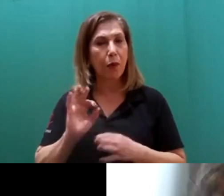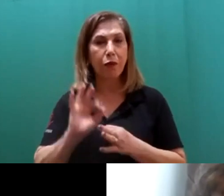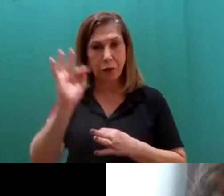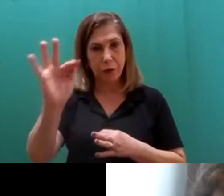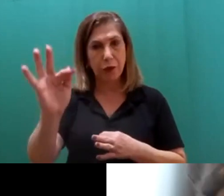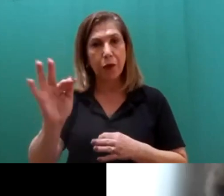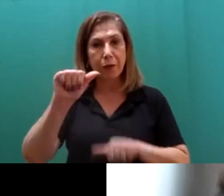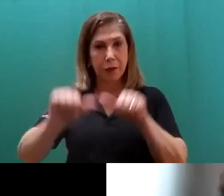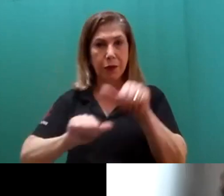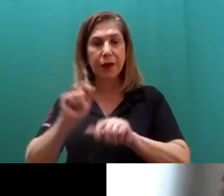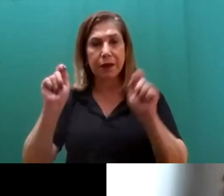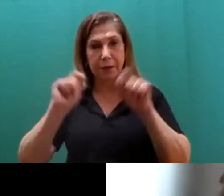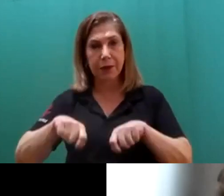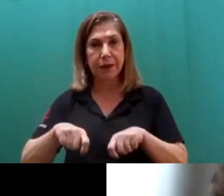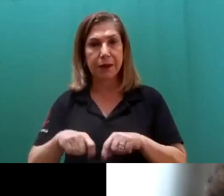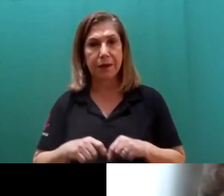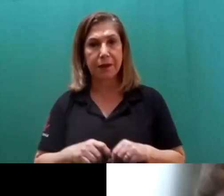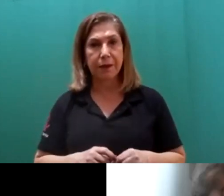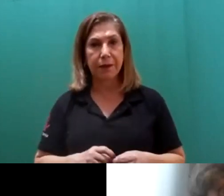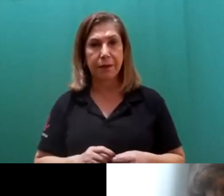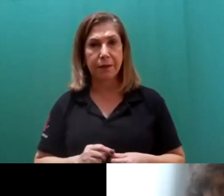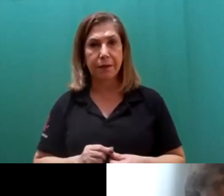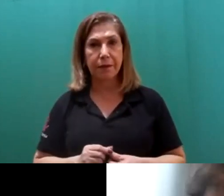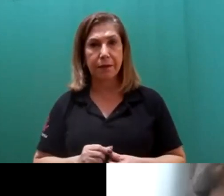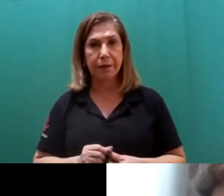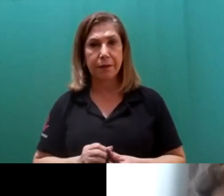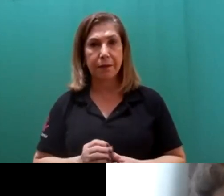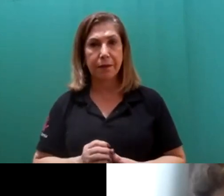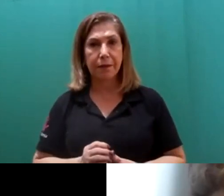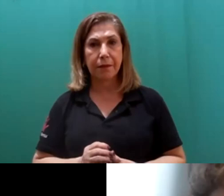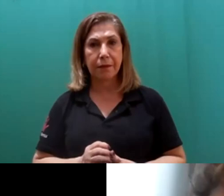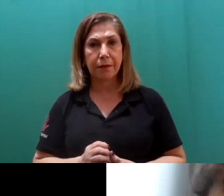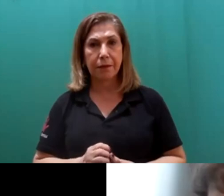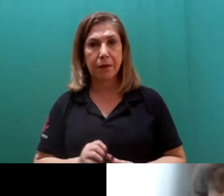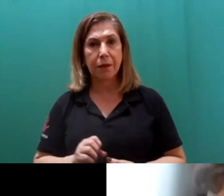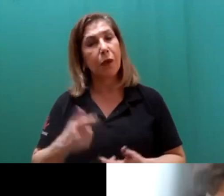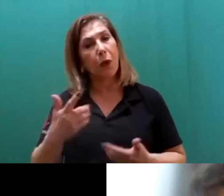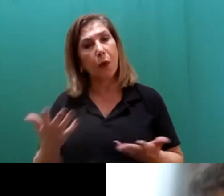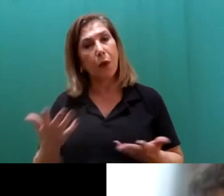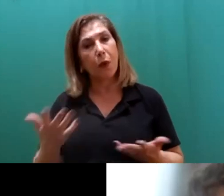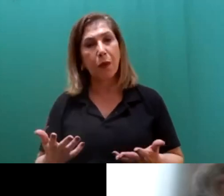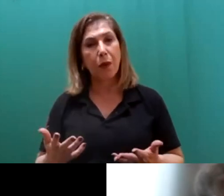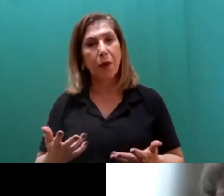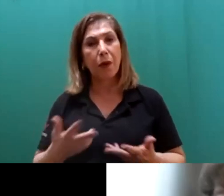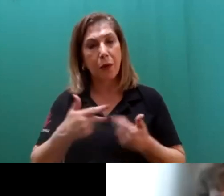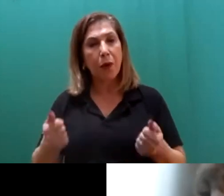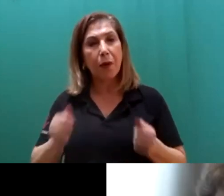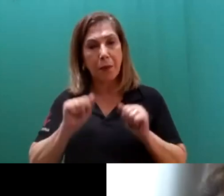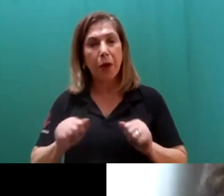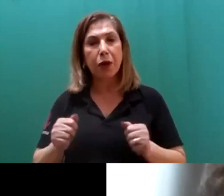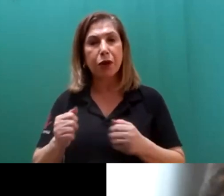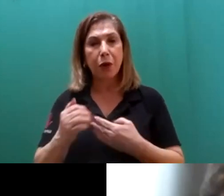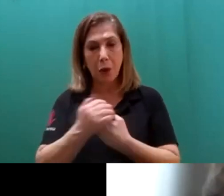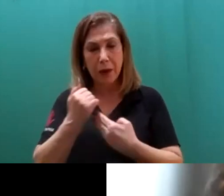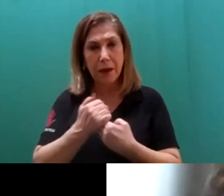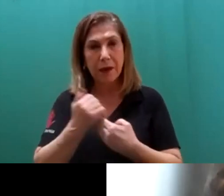And we can start from them. Also, another driver is how we deal with food waste and how to transform the organic